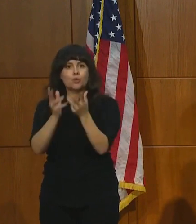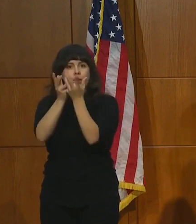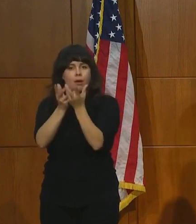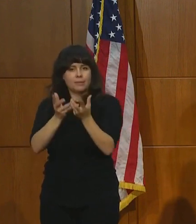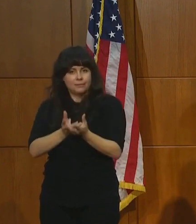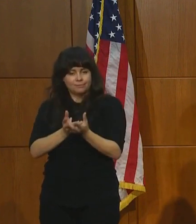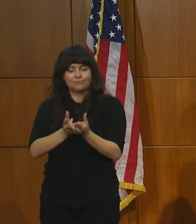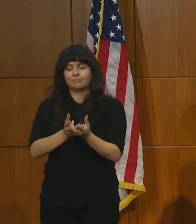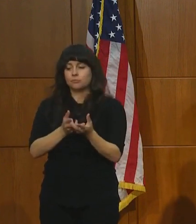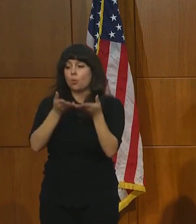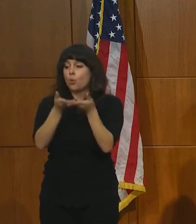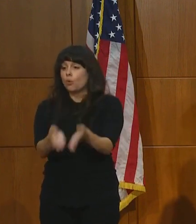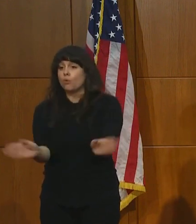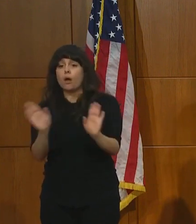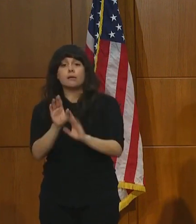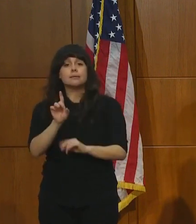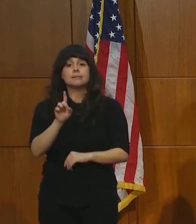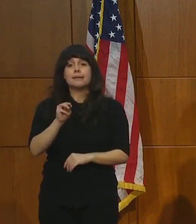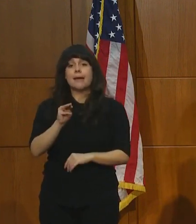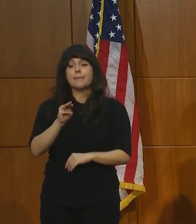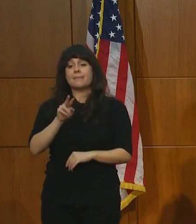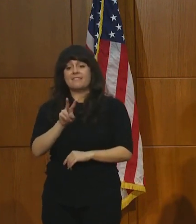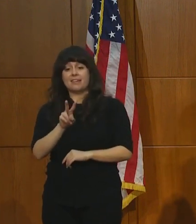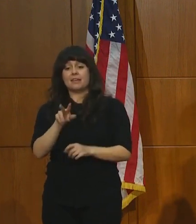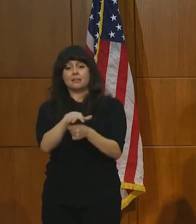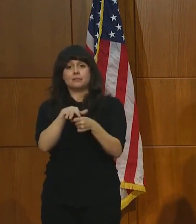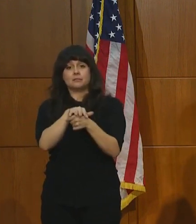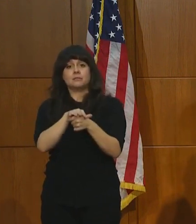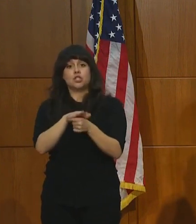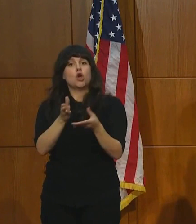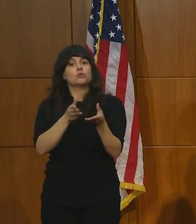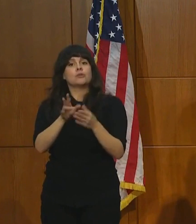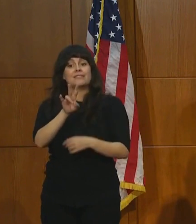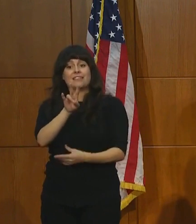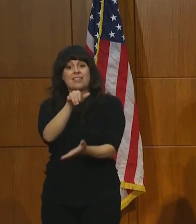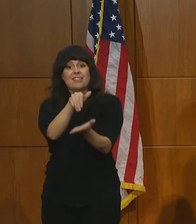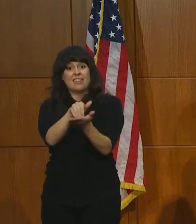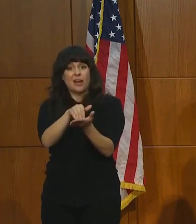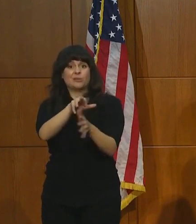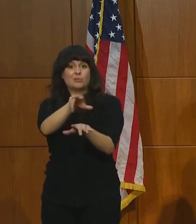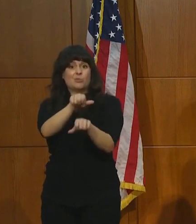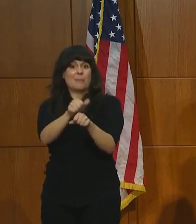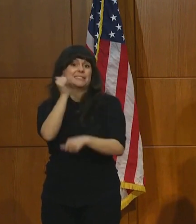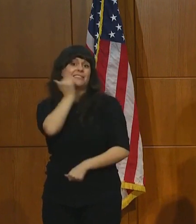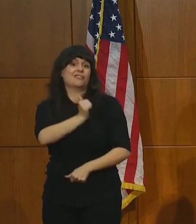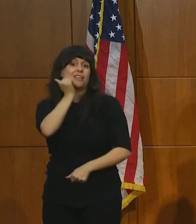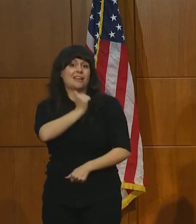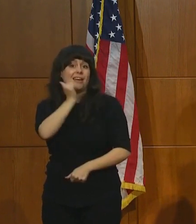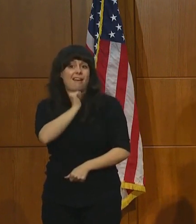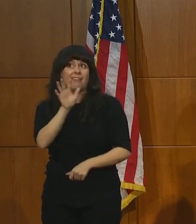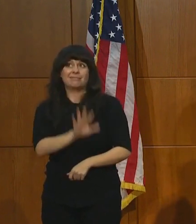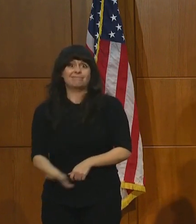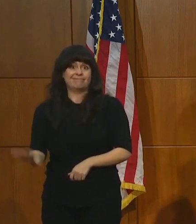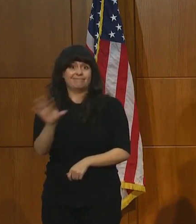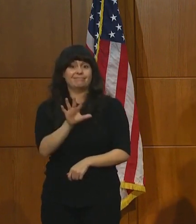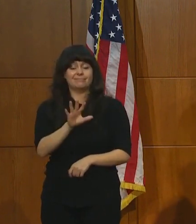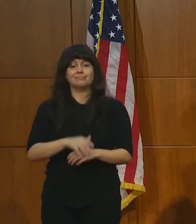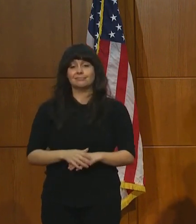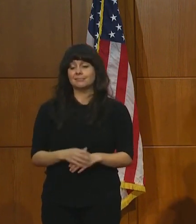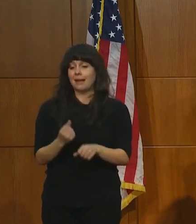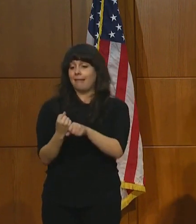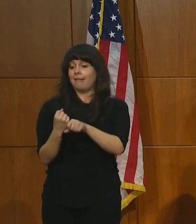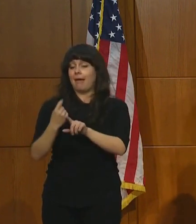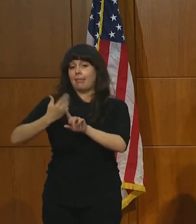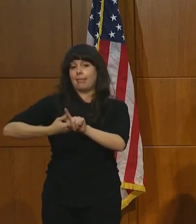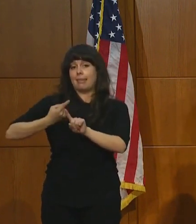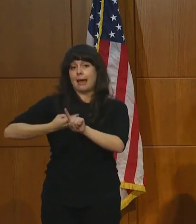Overall, the DMV locations are serving 7,000 appointments per day. Last month, just to remind